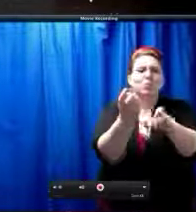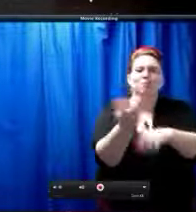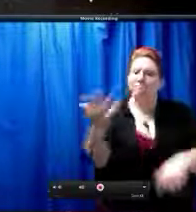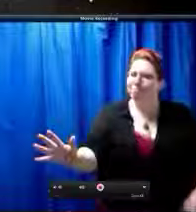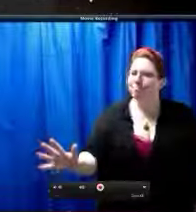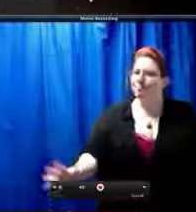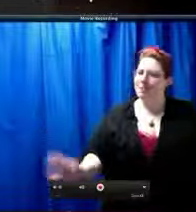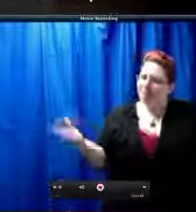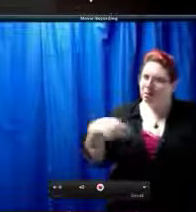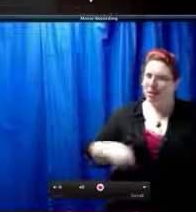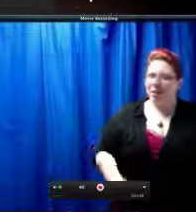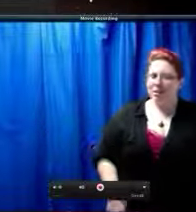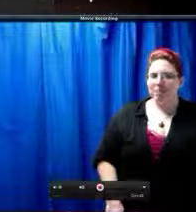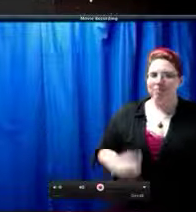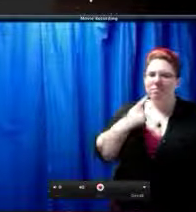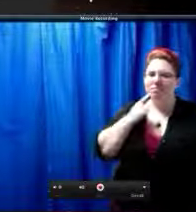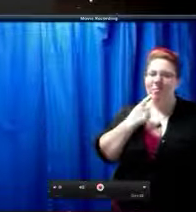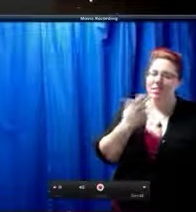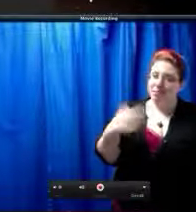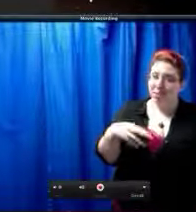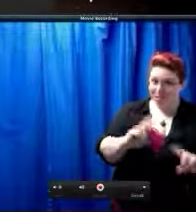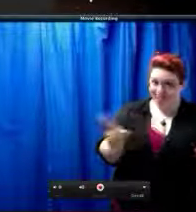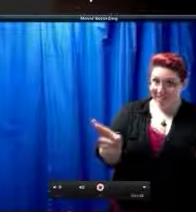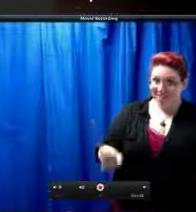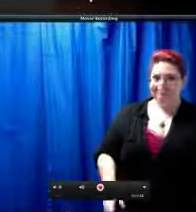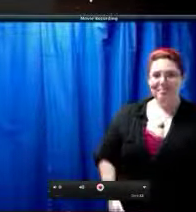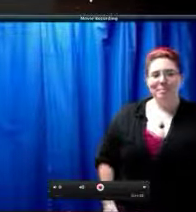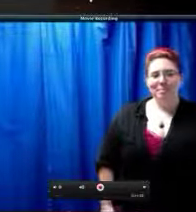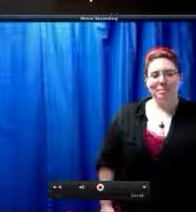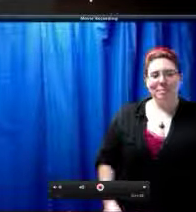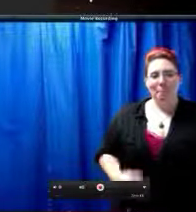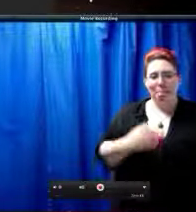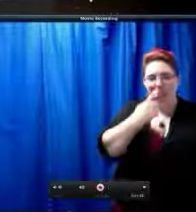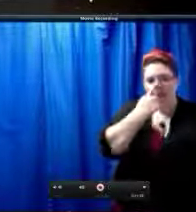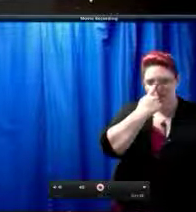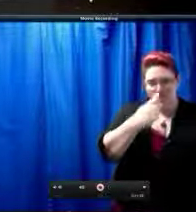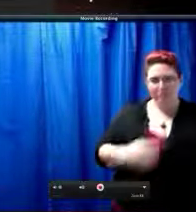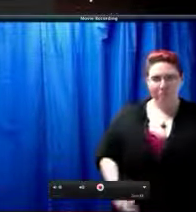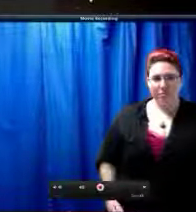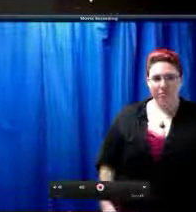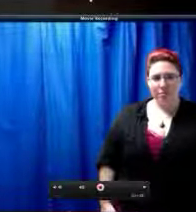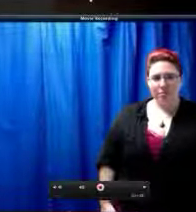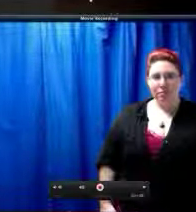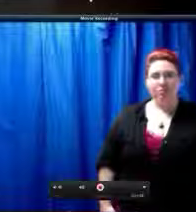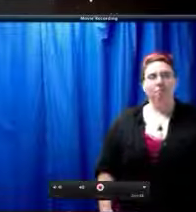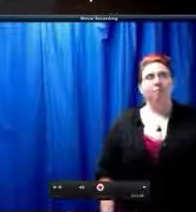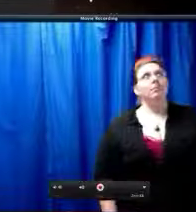ready? Okay, you ready? Yeah. I swear, All right. I don't want to die.